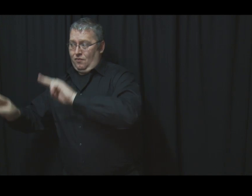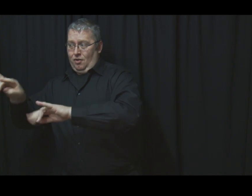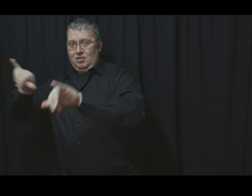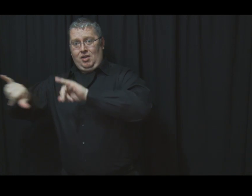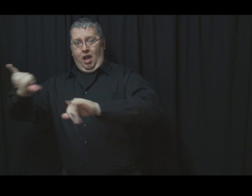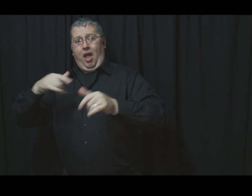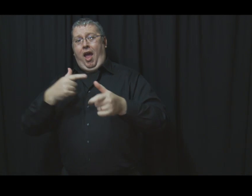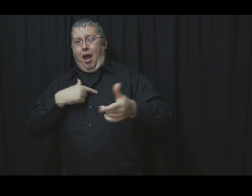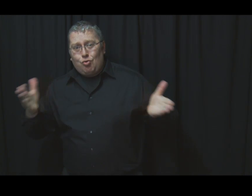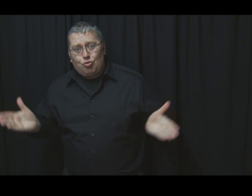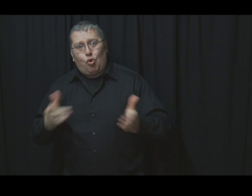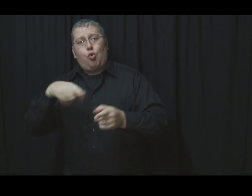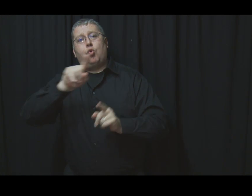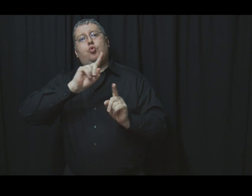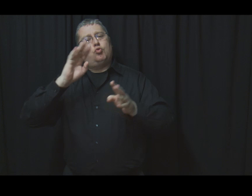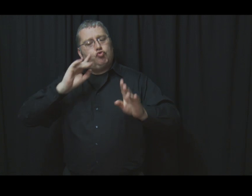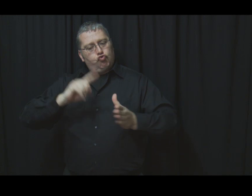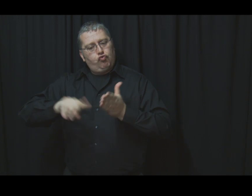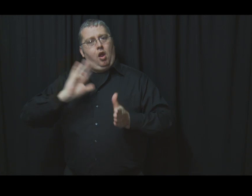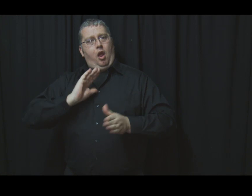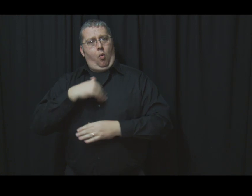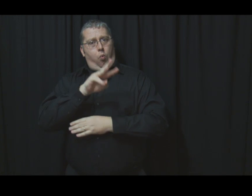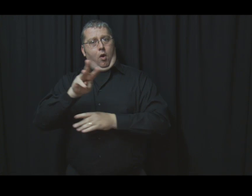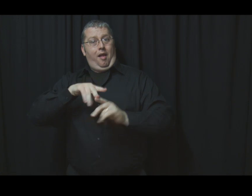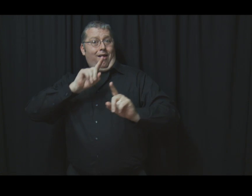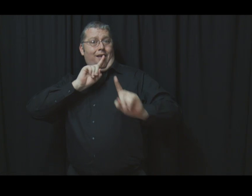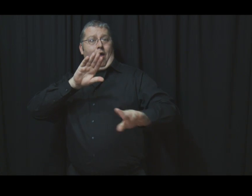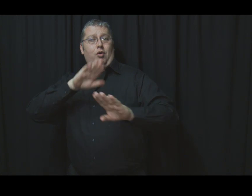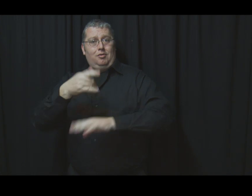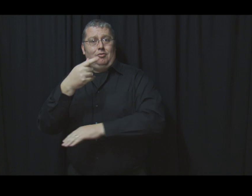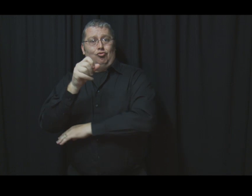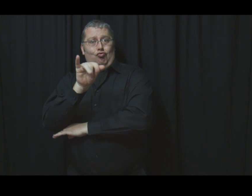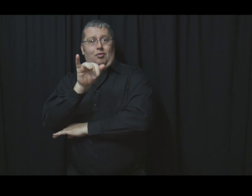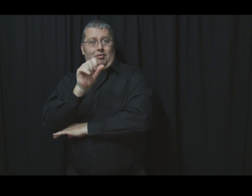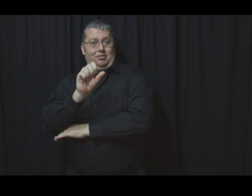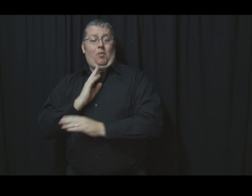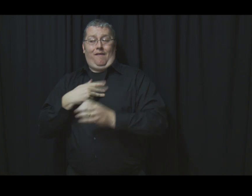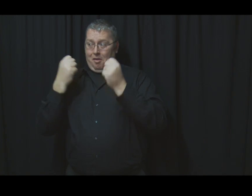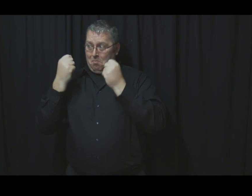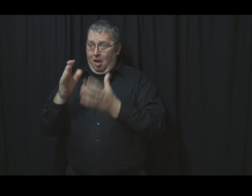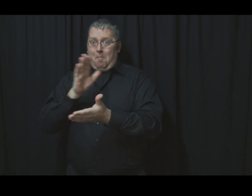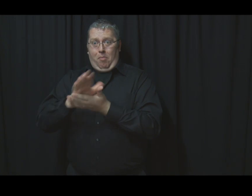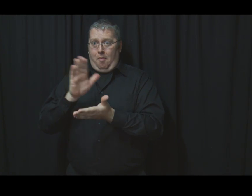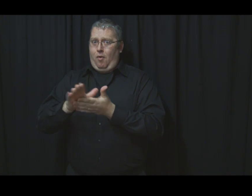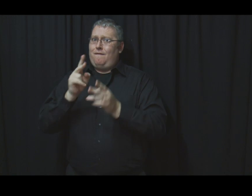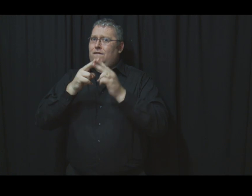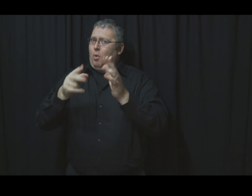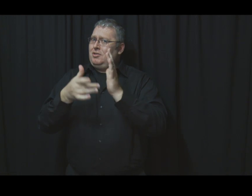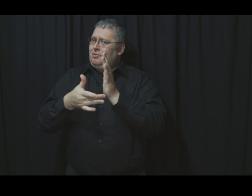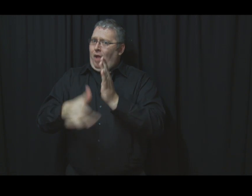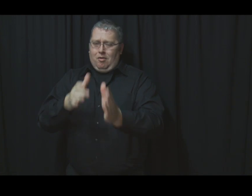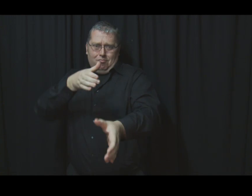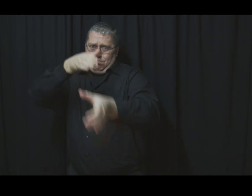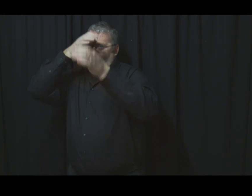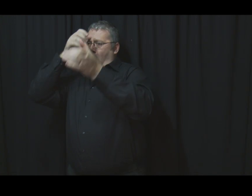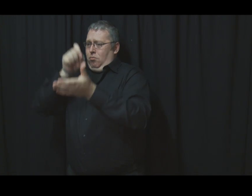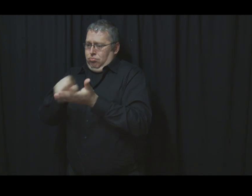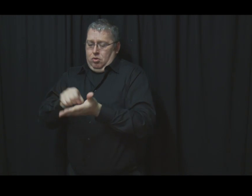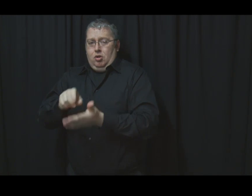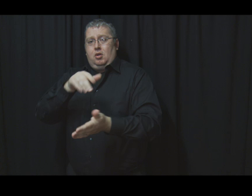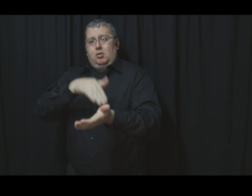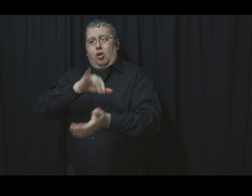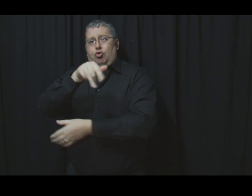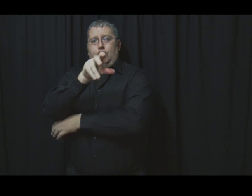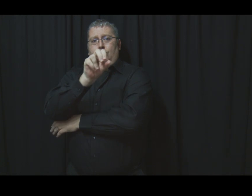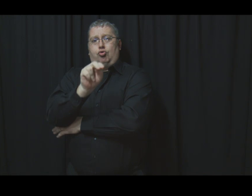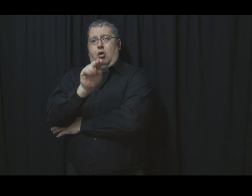people to go to our website at Answers in Genesis, because we do have a number of papers, in fact, very technical papers. Dr. John Baumgartner is one